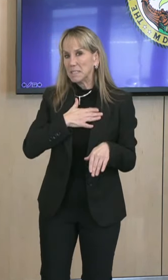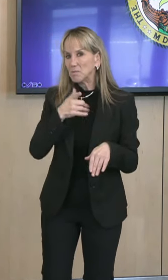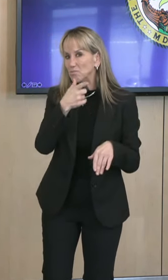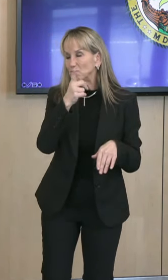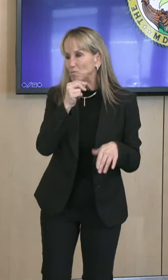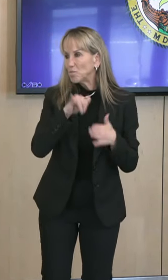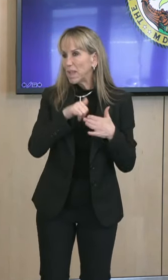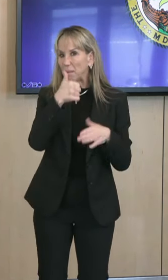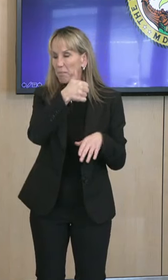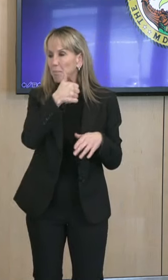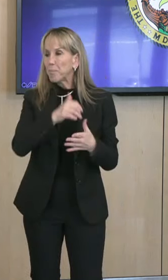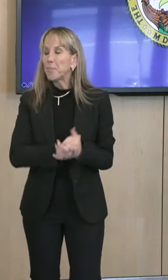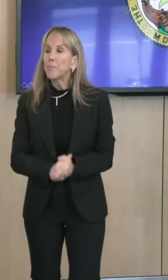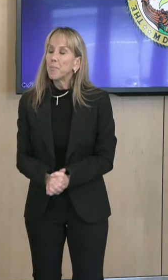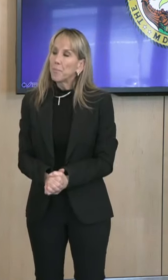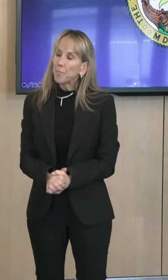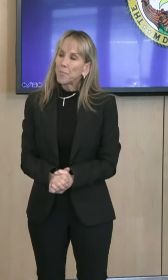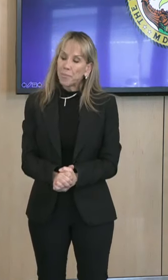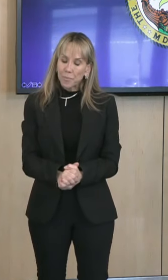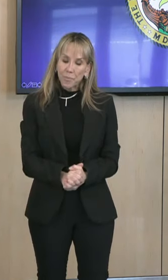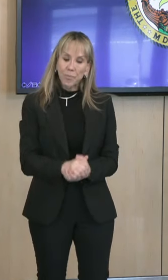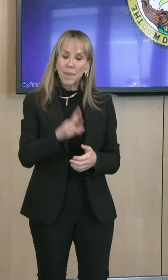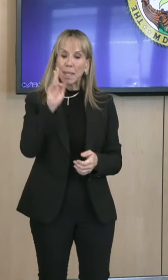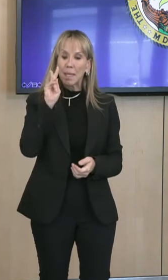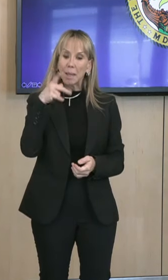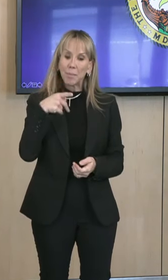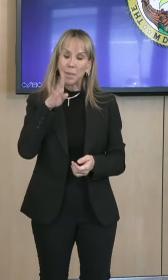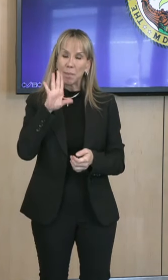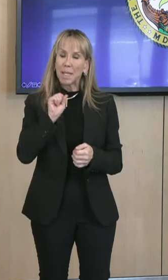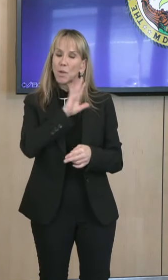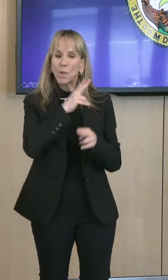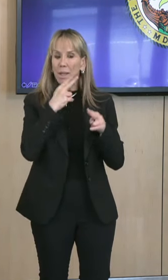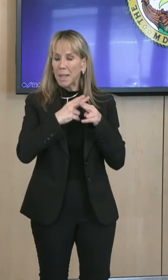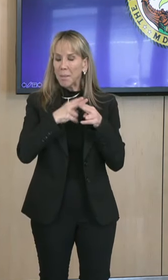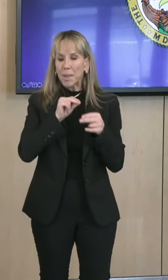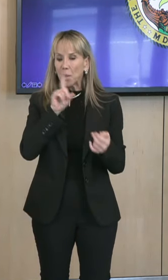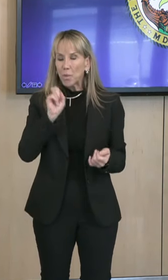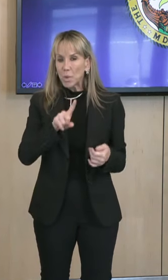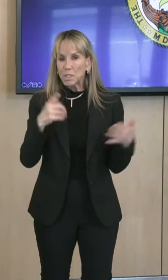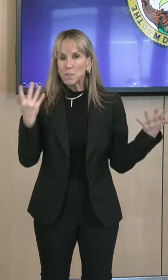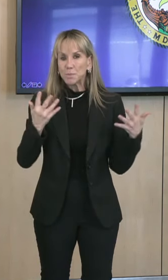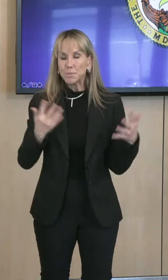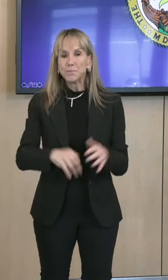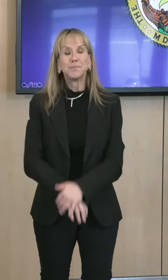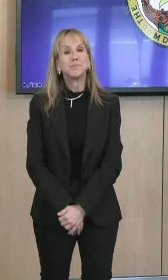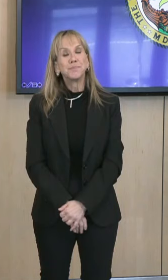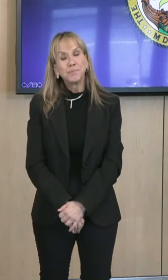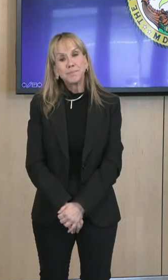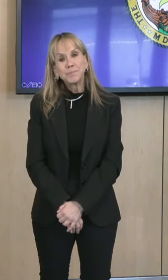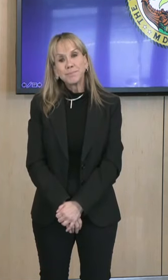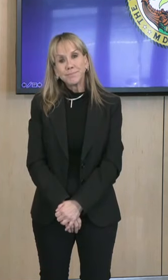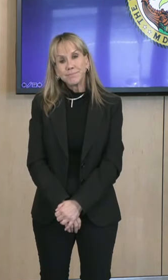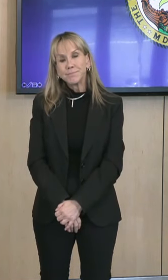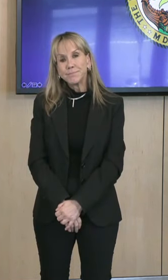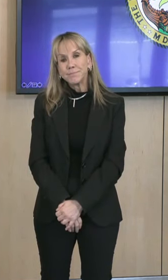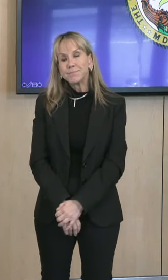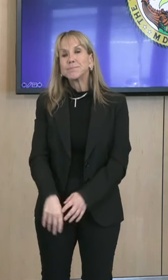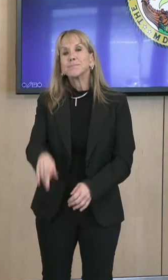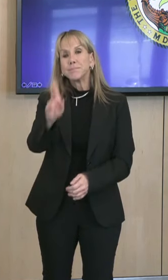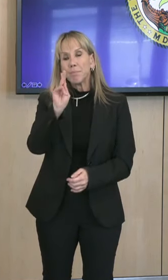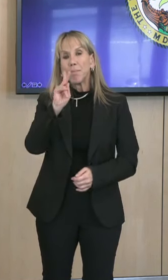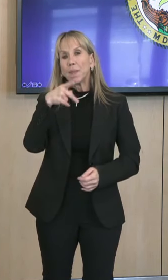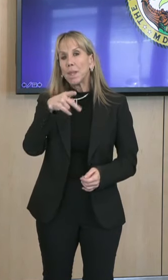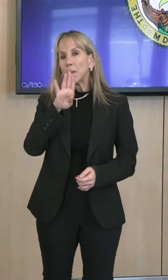now. KPBS, please state your name and question. Hi, this is Matt Hoffman calling from